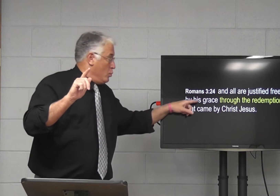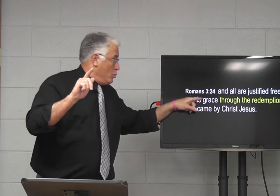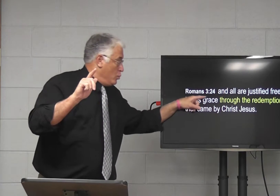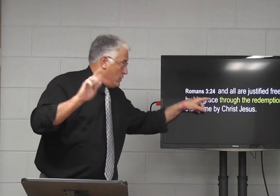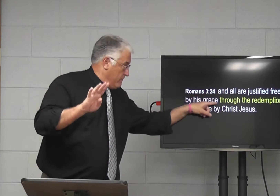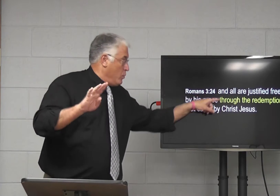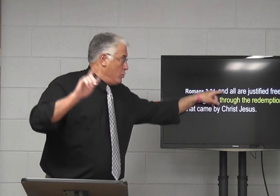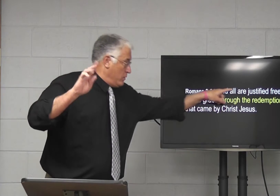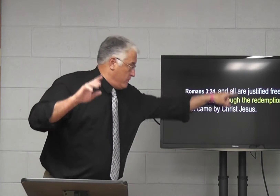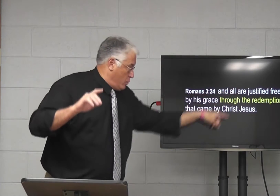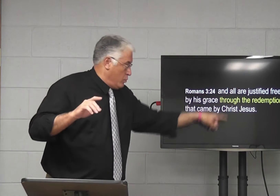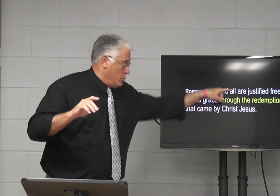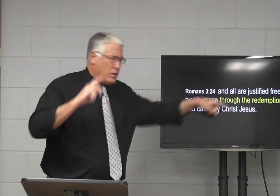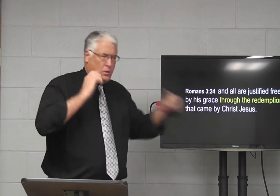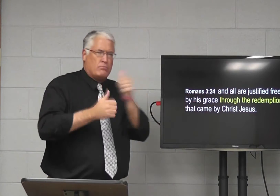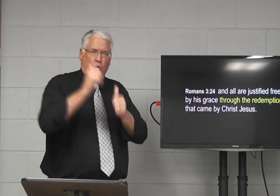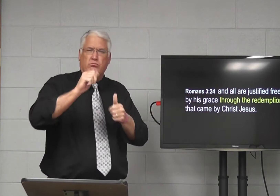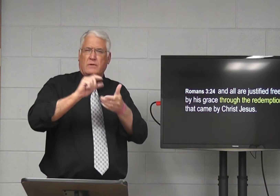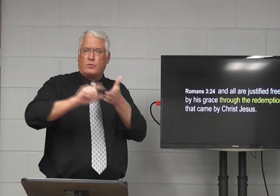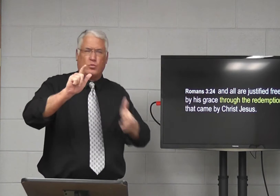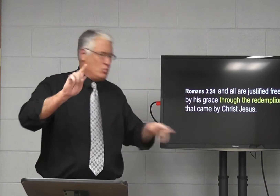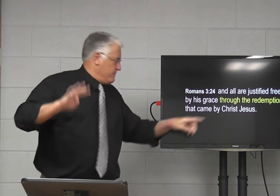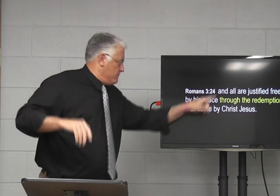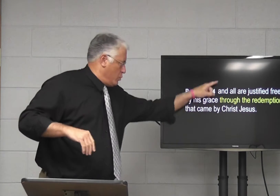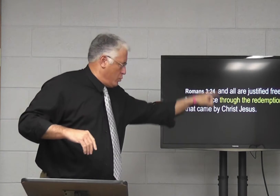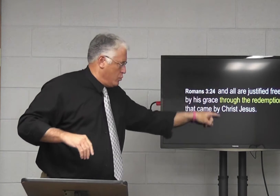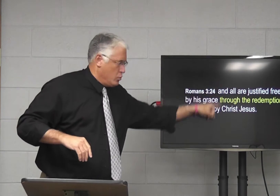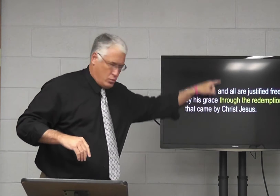talk about 23, chapter 3, verse 24.